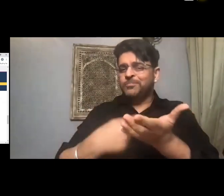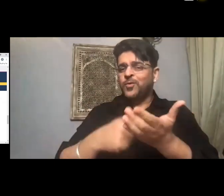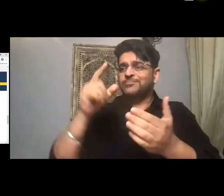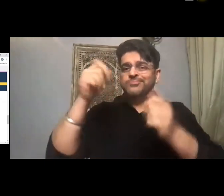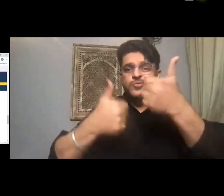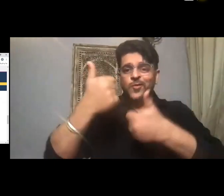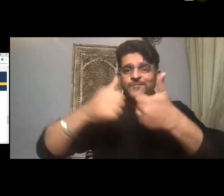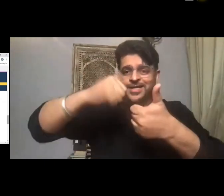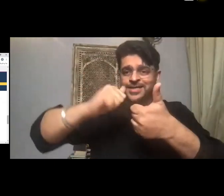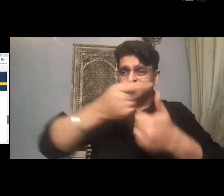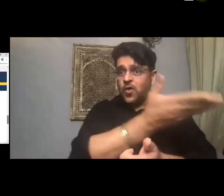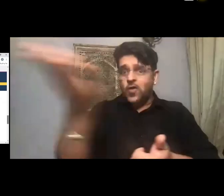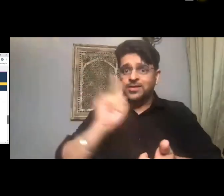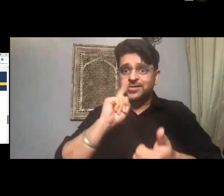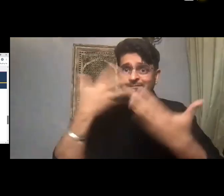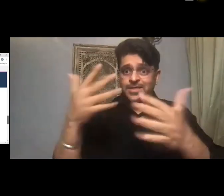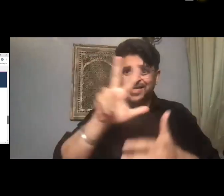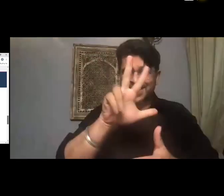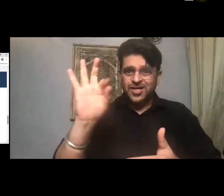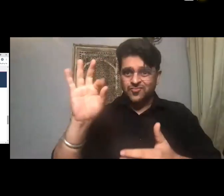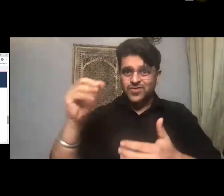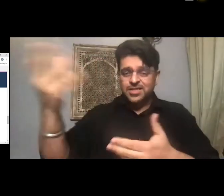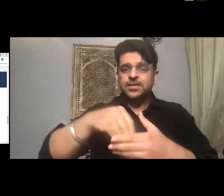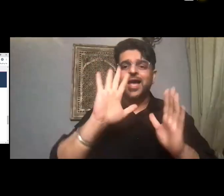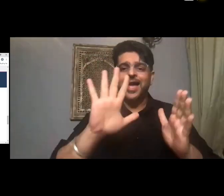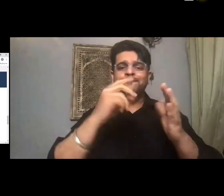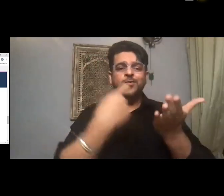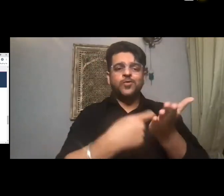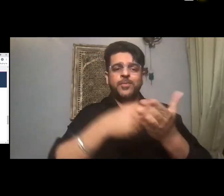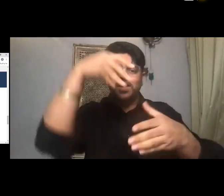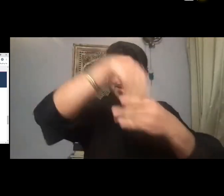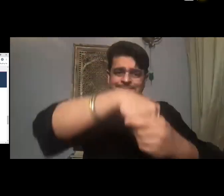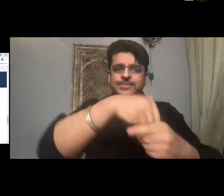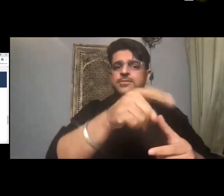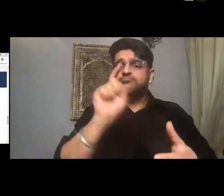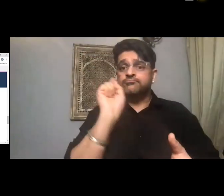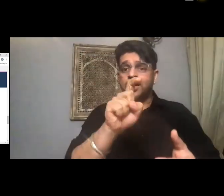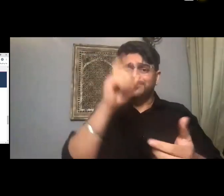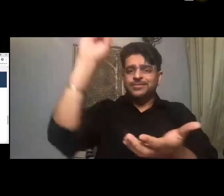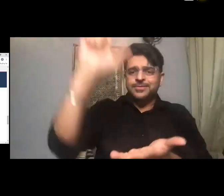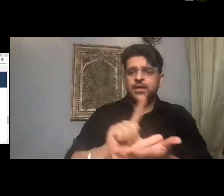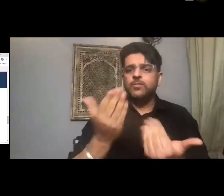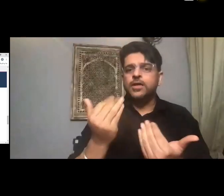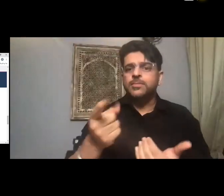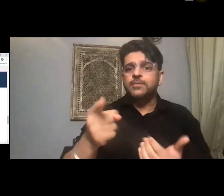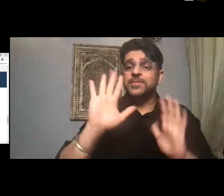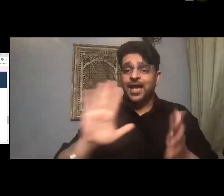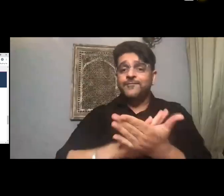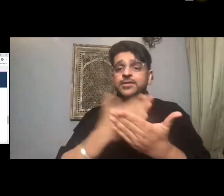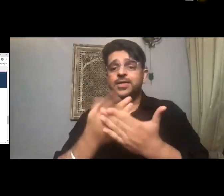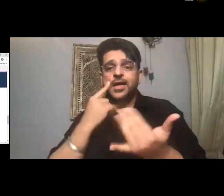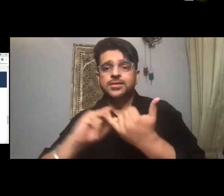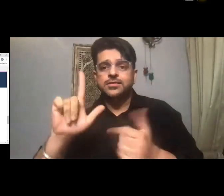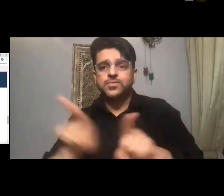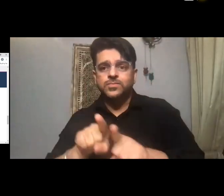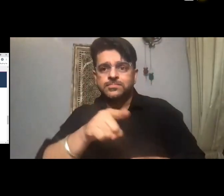Report, and which we did a survey with the deaf people, and 800 deaf people had filled out this survey, and the report is there. You can